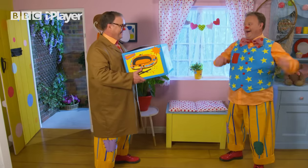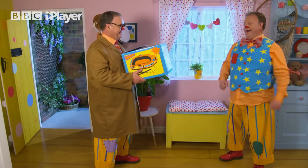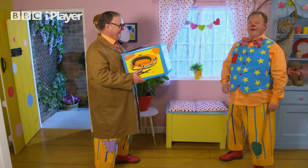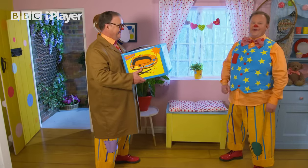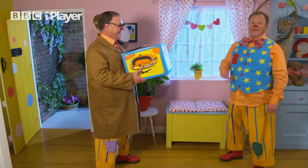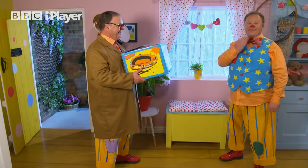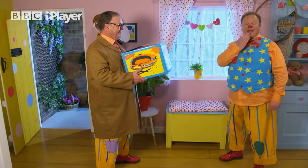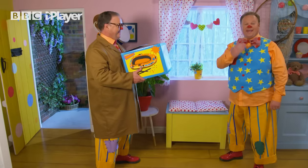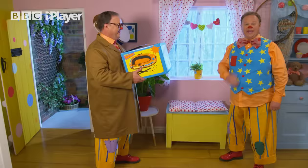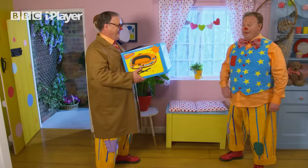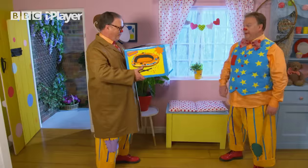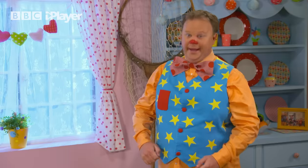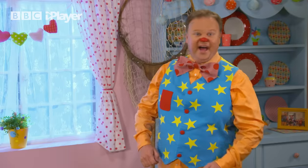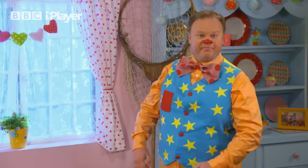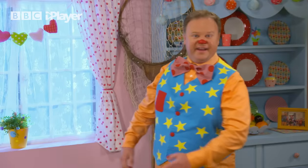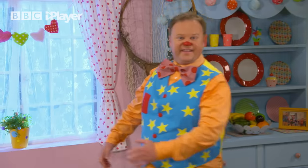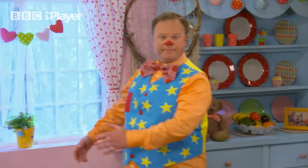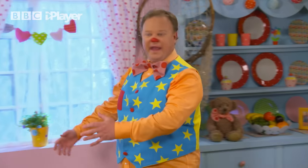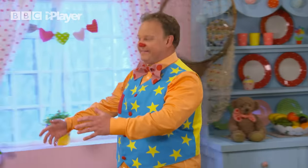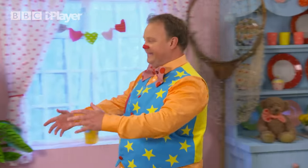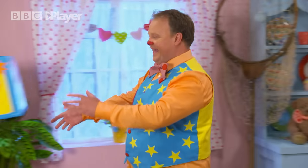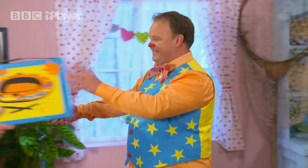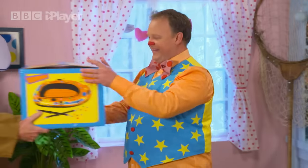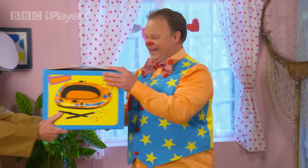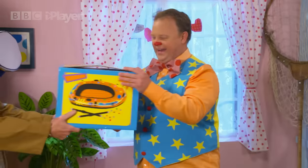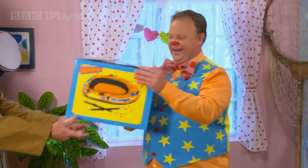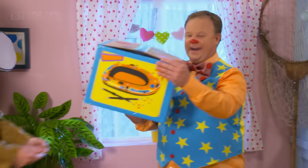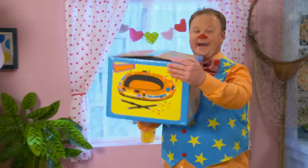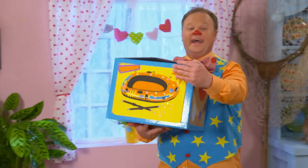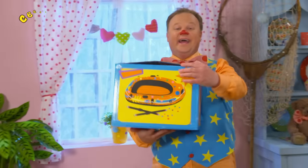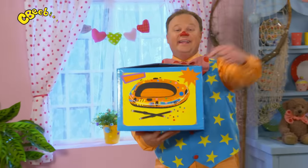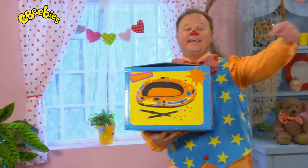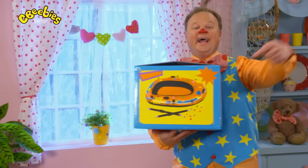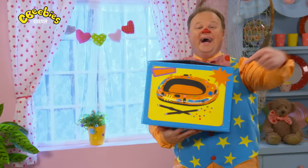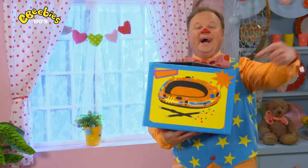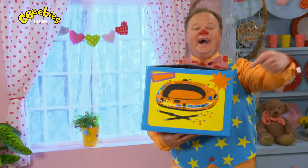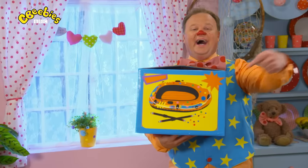Woohoo! Oh, thank you! I've been expecting this! Ta-da!